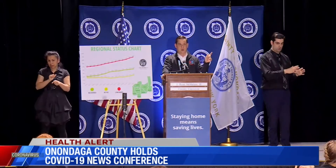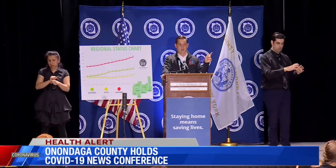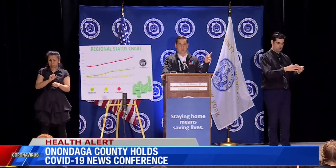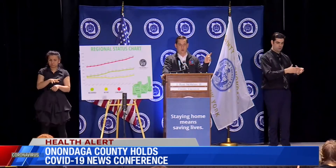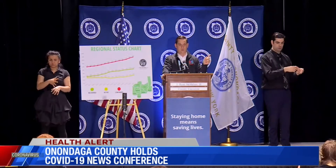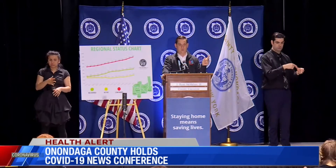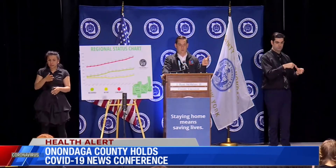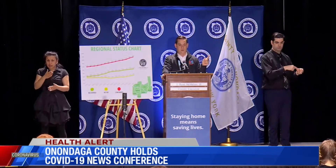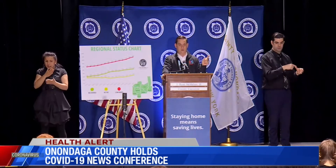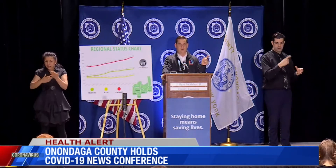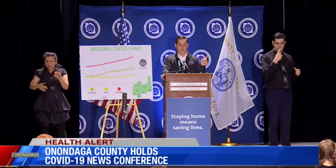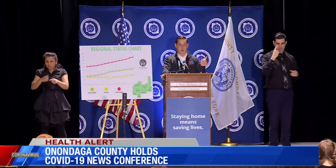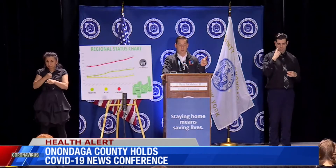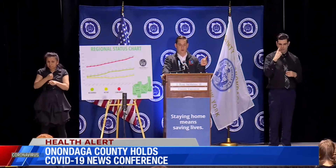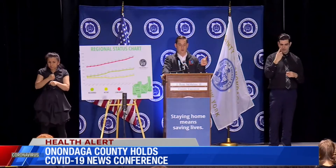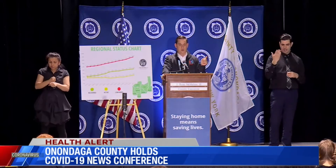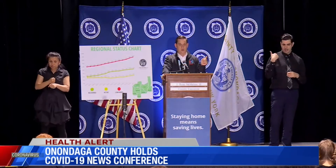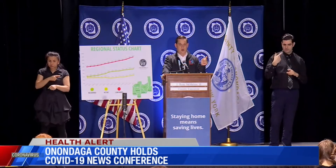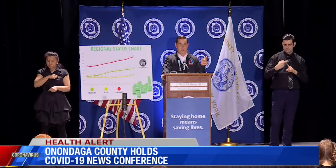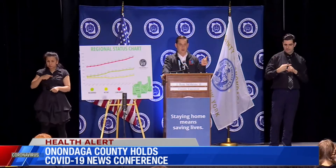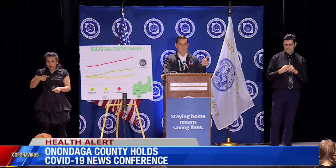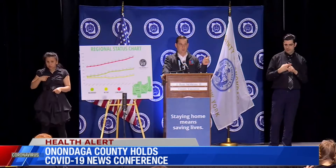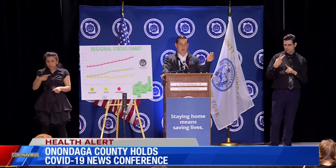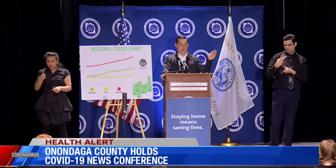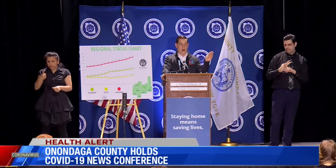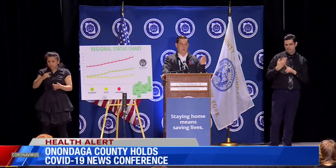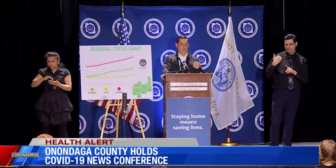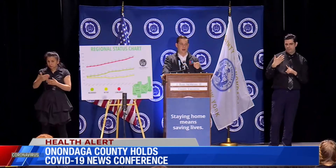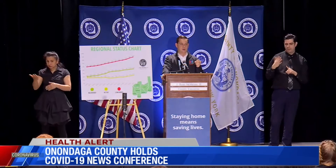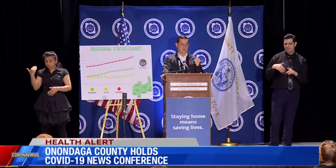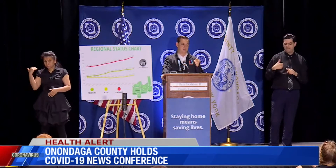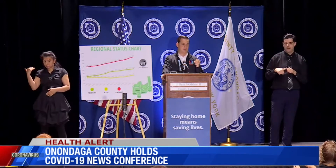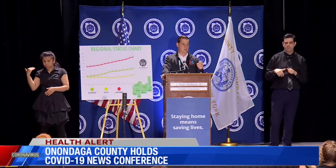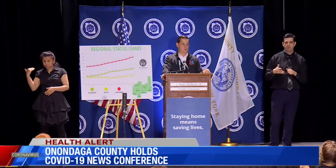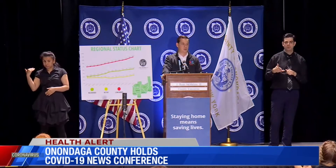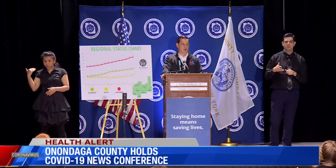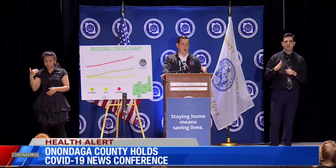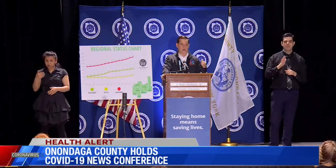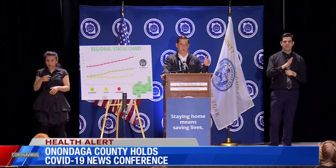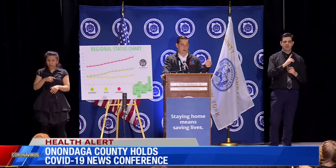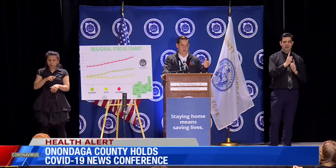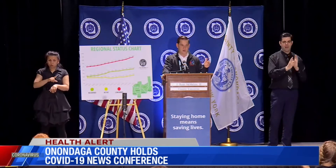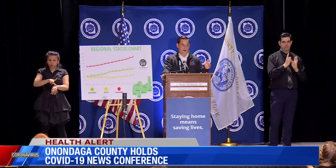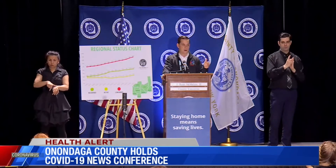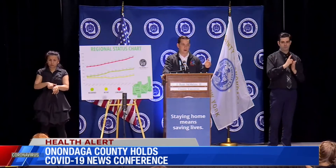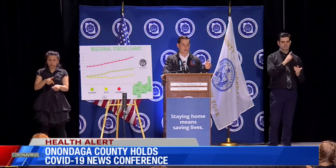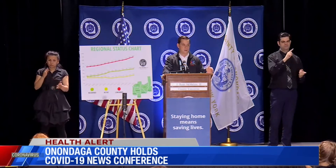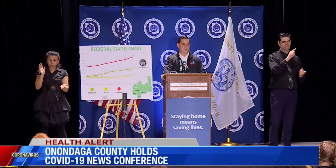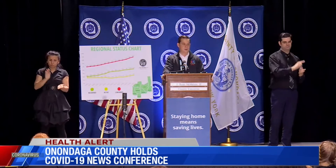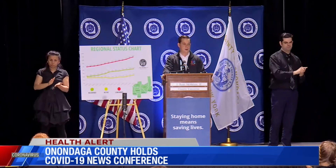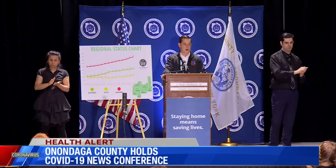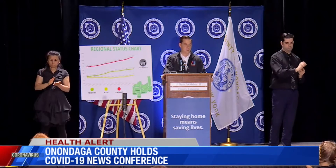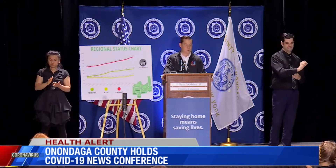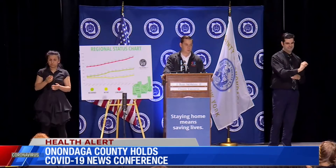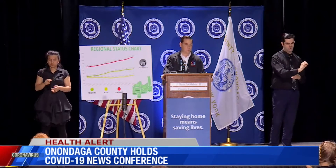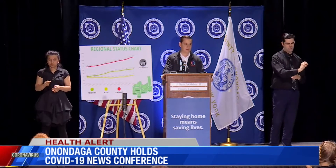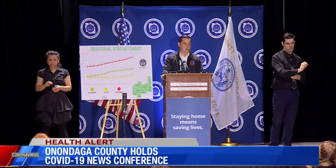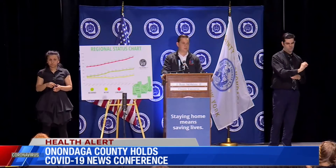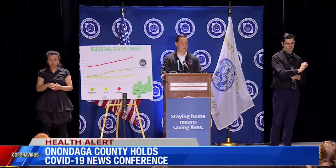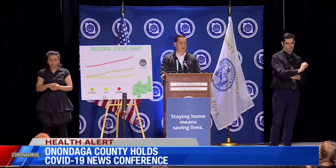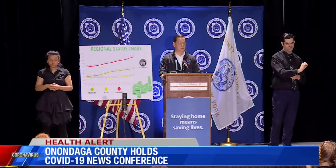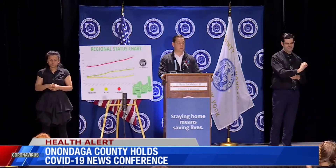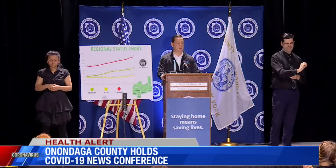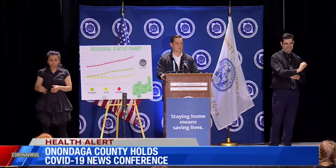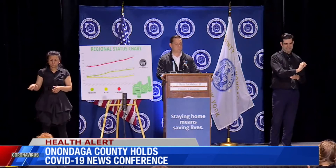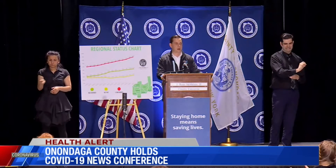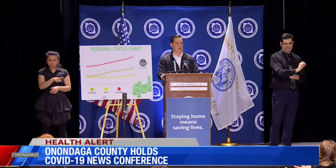think it was a month ago, maybe even longer, brought their hours down to 0. So you can call that whatever you want to call it. Those are people that